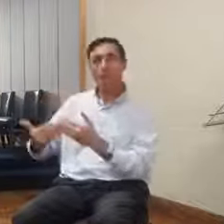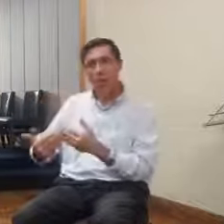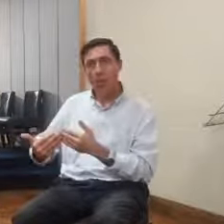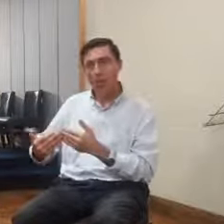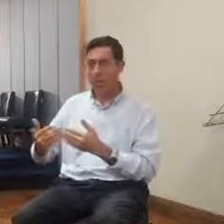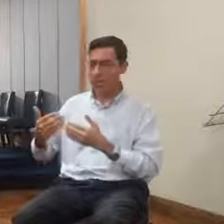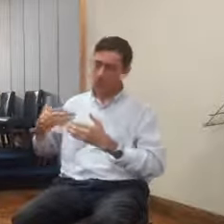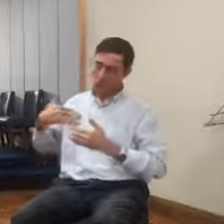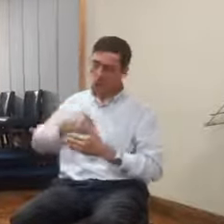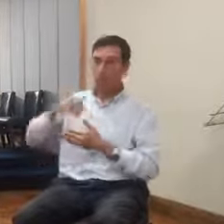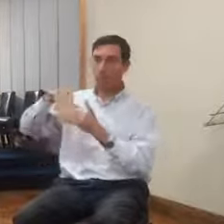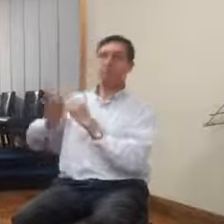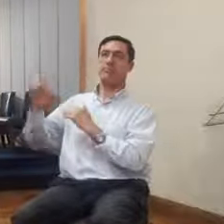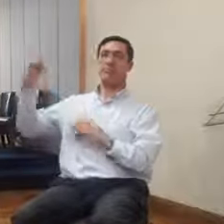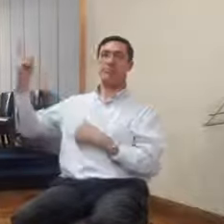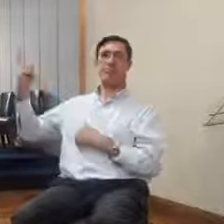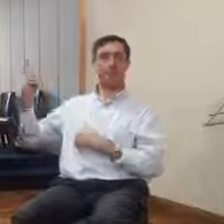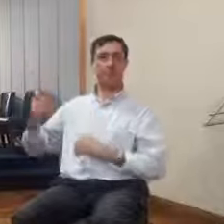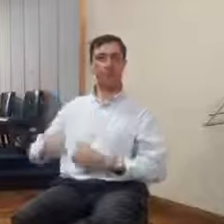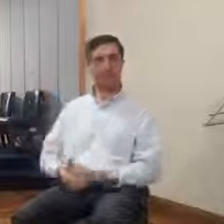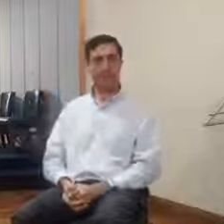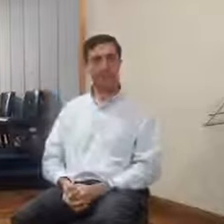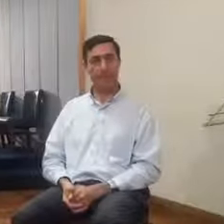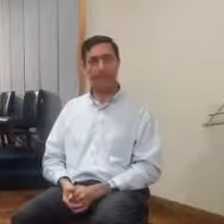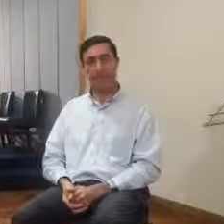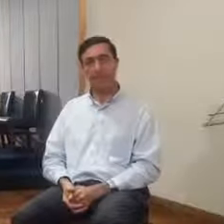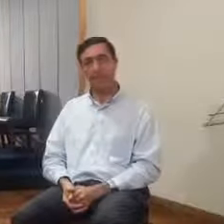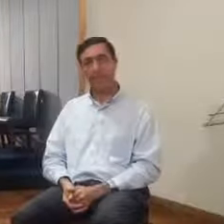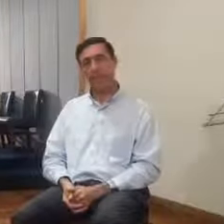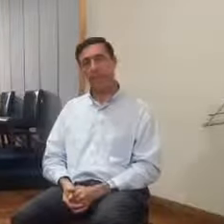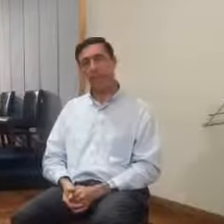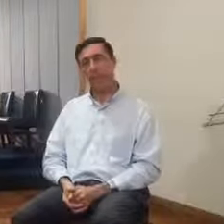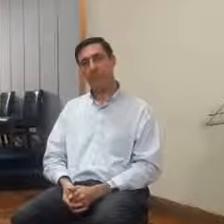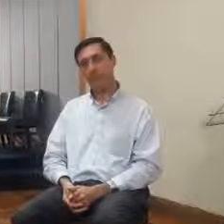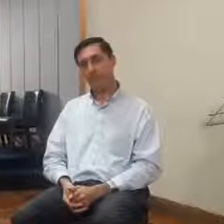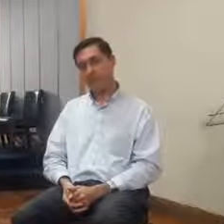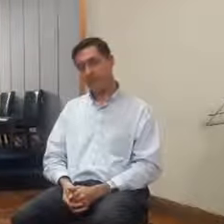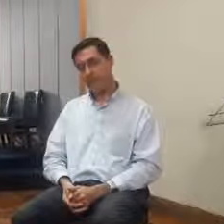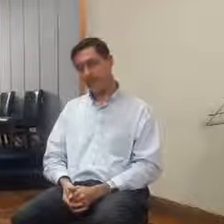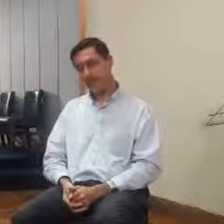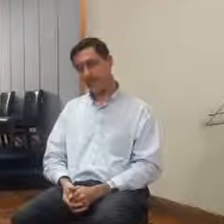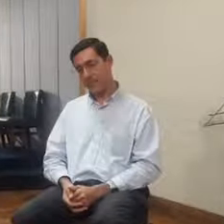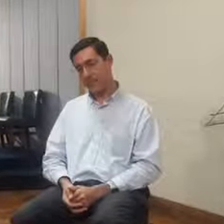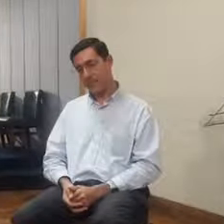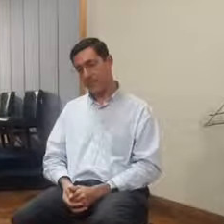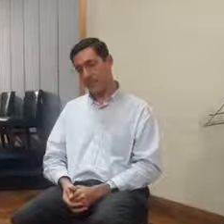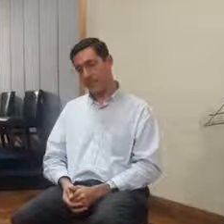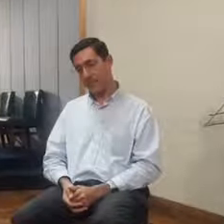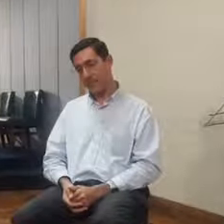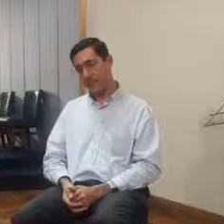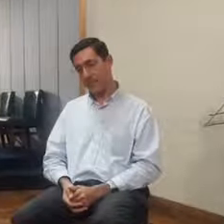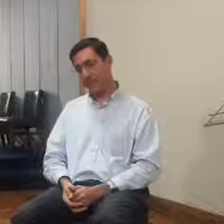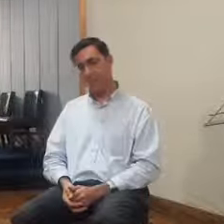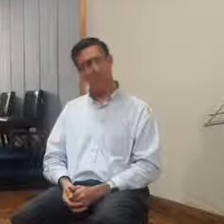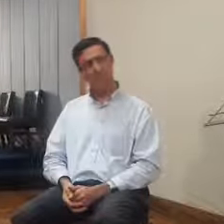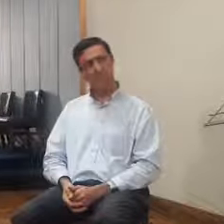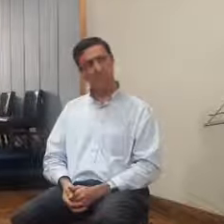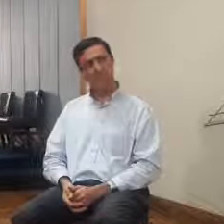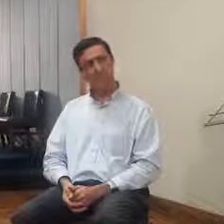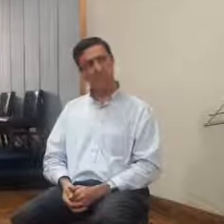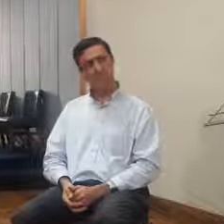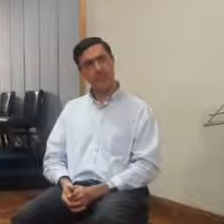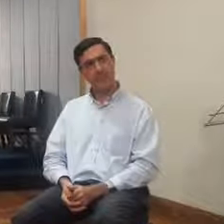becomes. It's like a spiritual snowball. The more it rolls, the greater it becomes. Those two wonderful